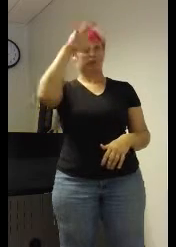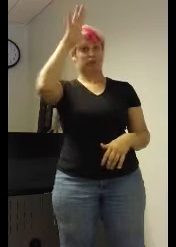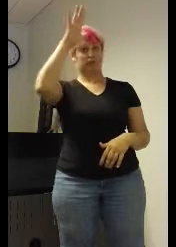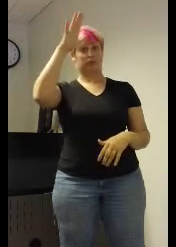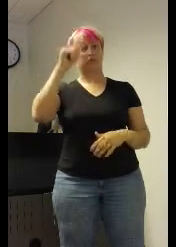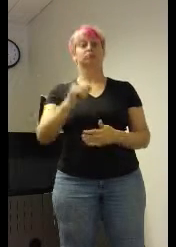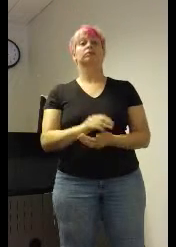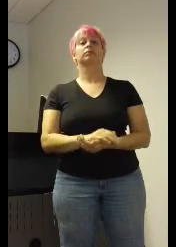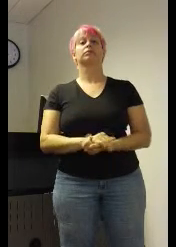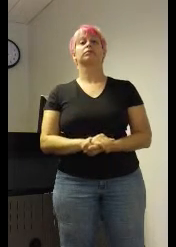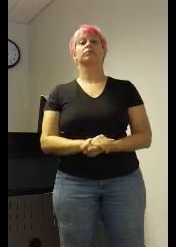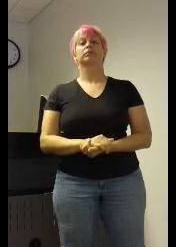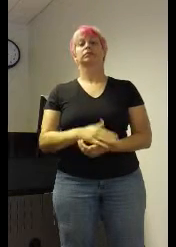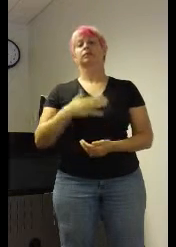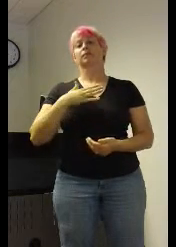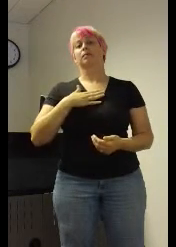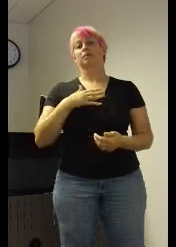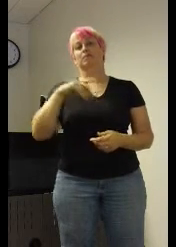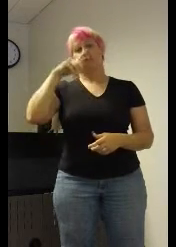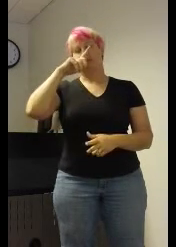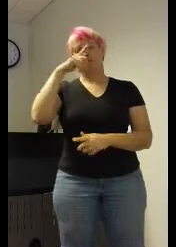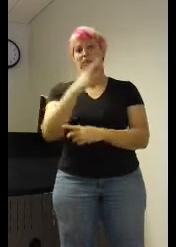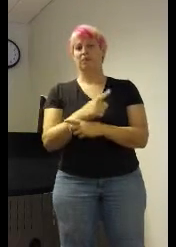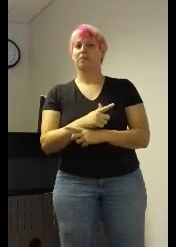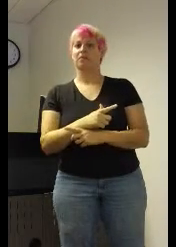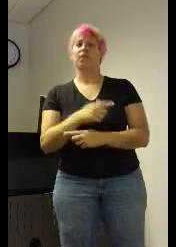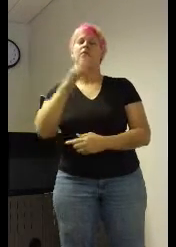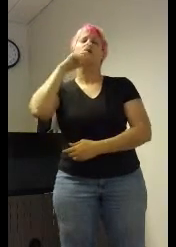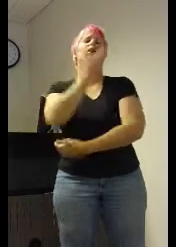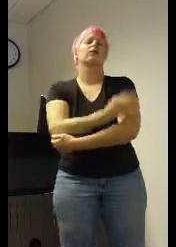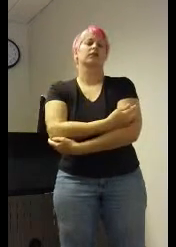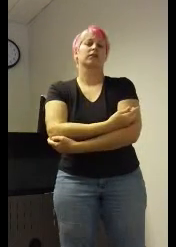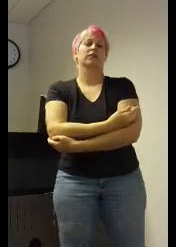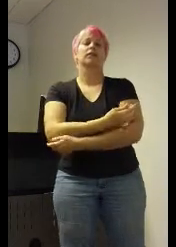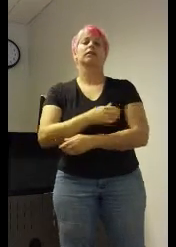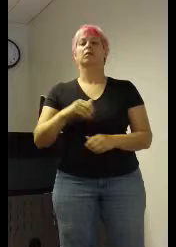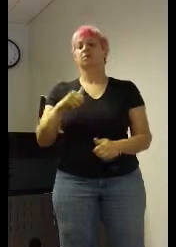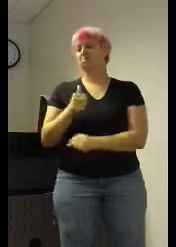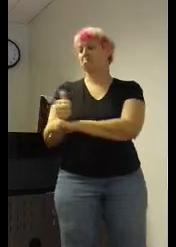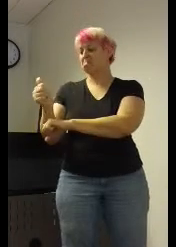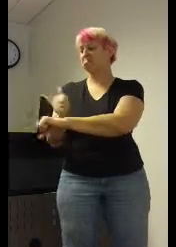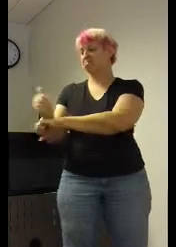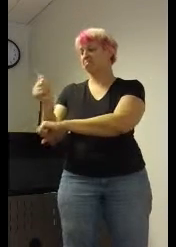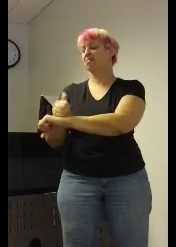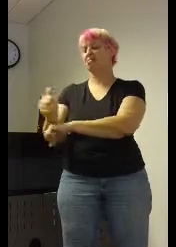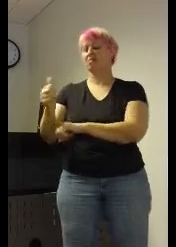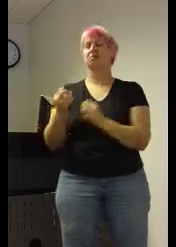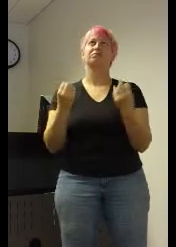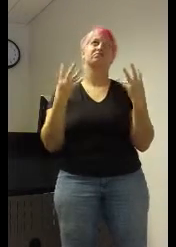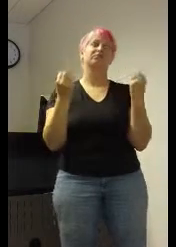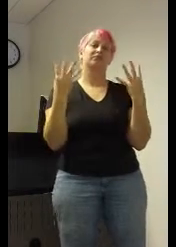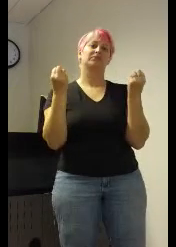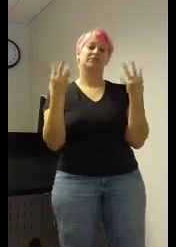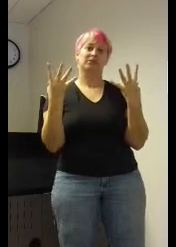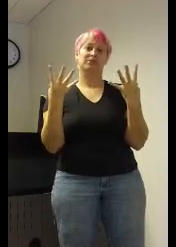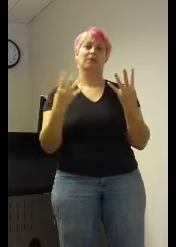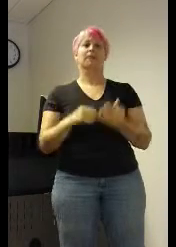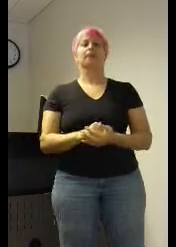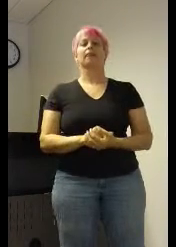My daughter can blame me for plenty of stuff. She can, and she's going to continue to. I even tell her that, why save for college? We're just